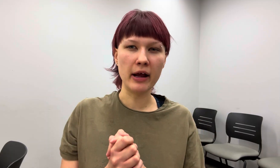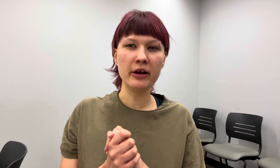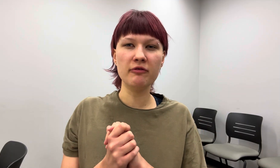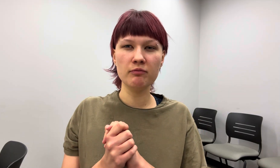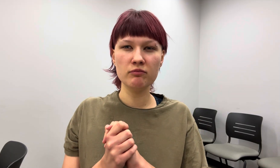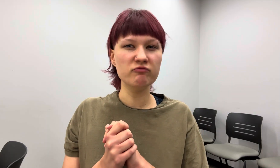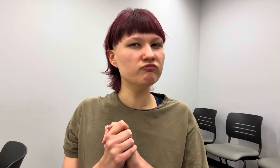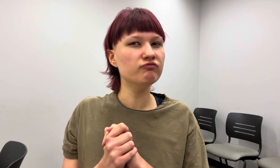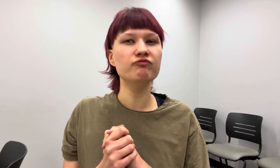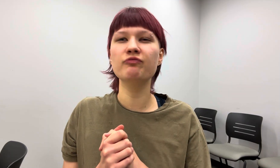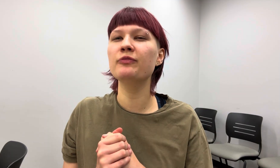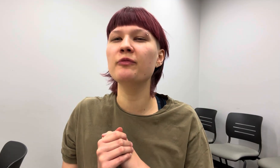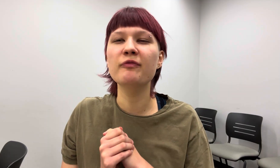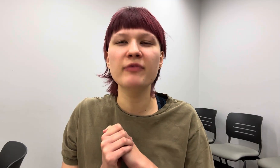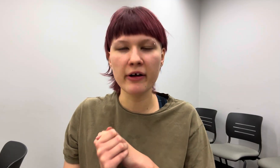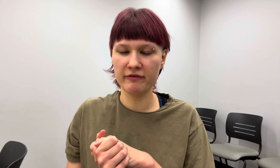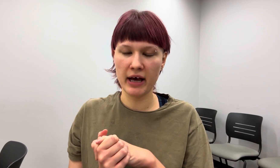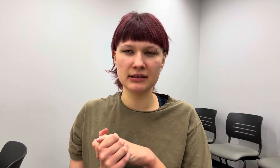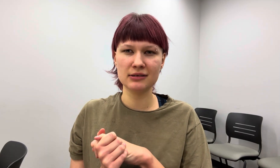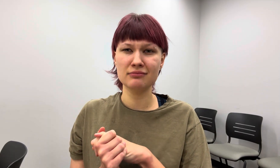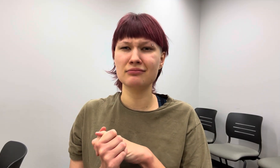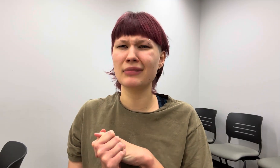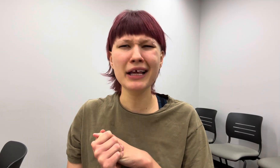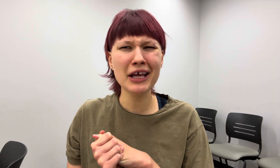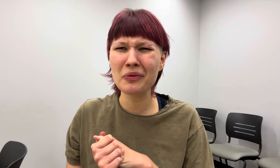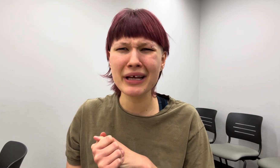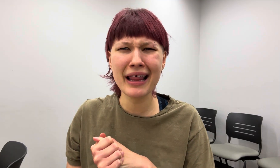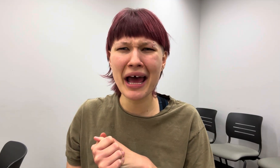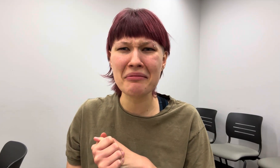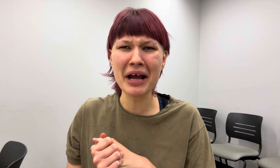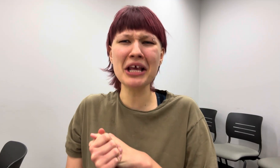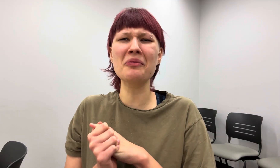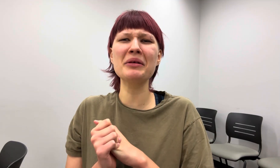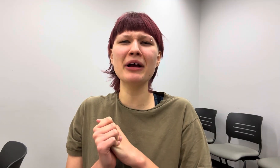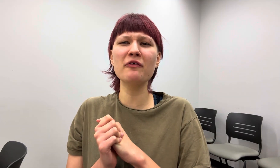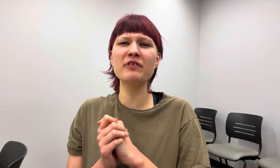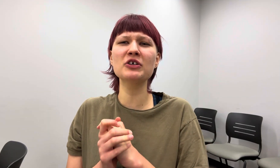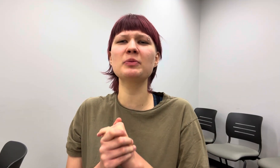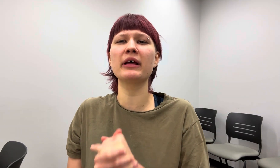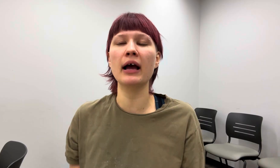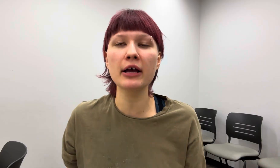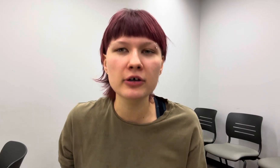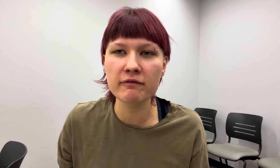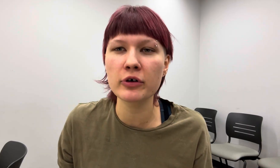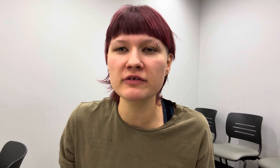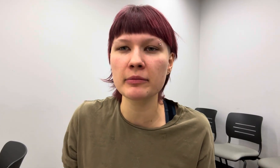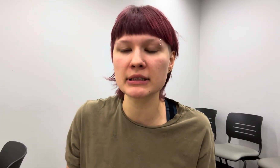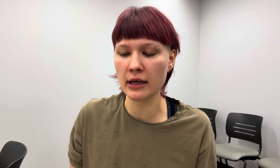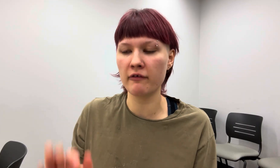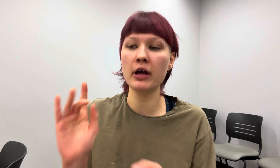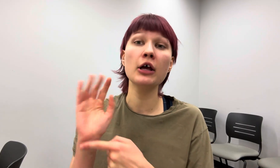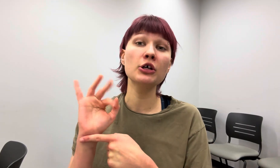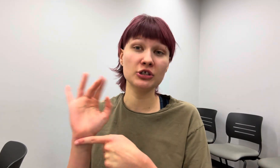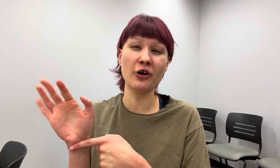very, very fast. I can't read that. I can't read my own finger spelling. I couldn't voice for myself. So,